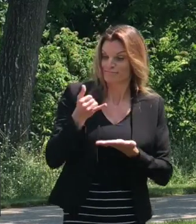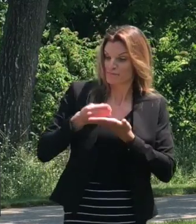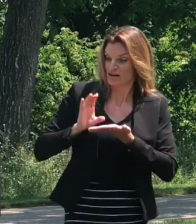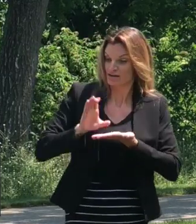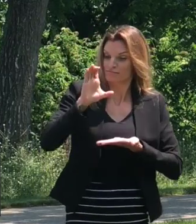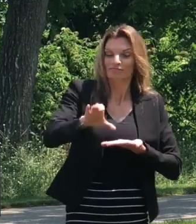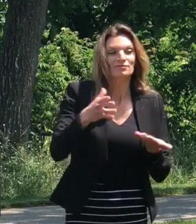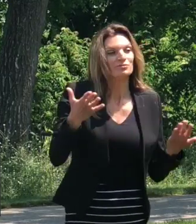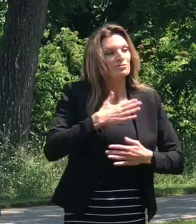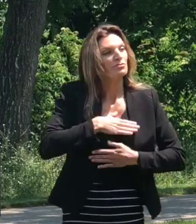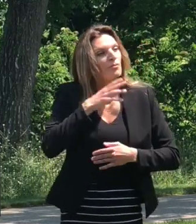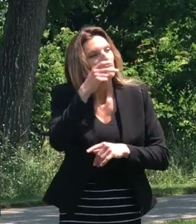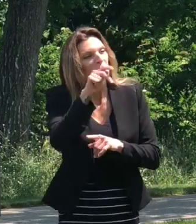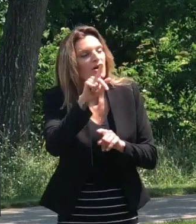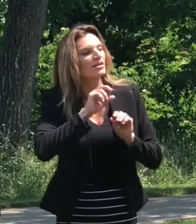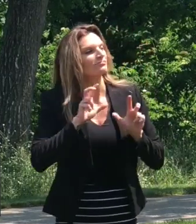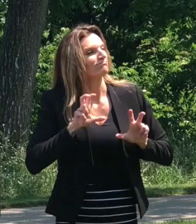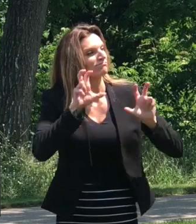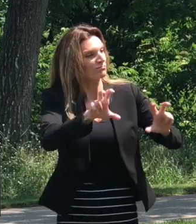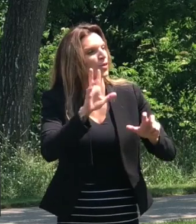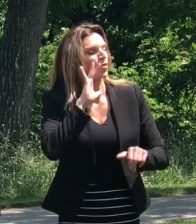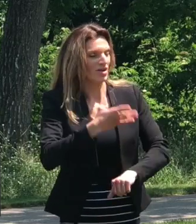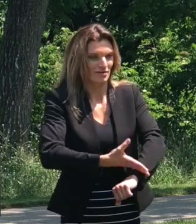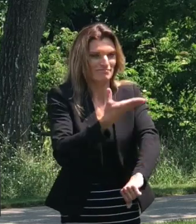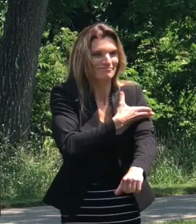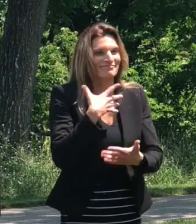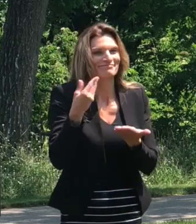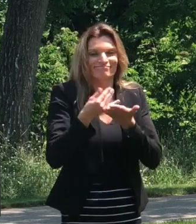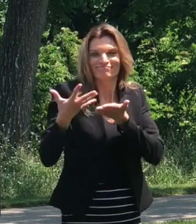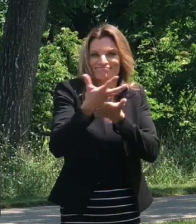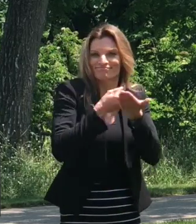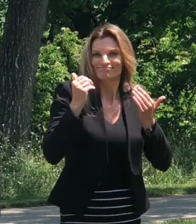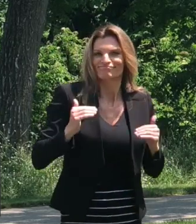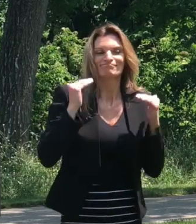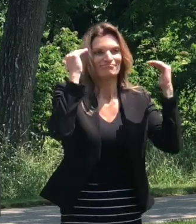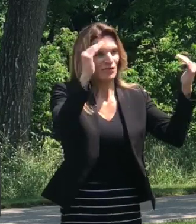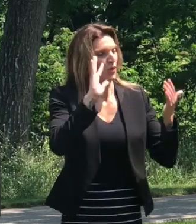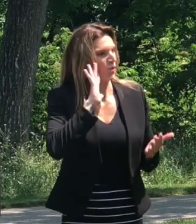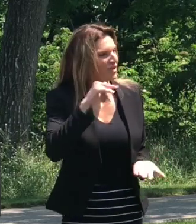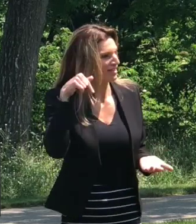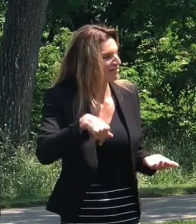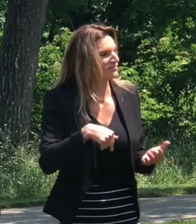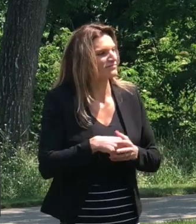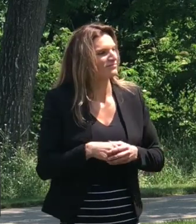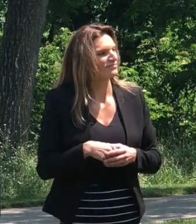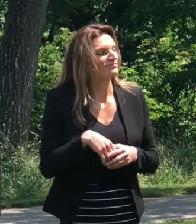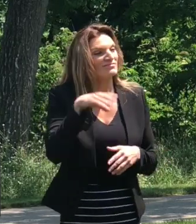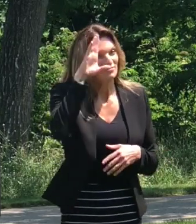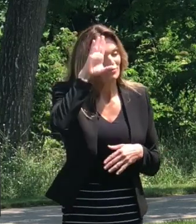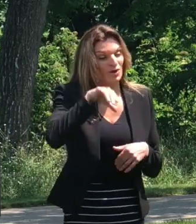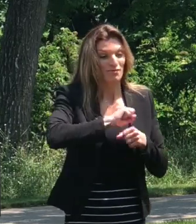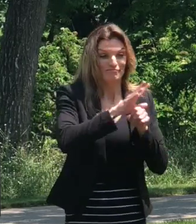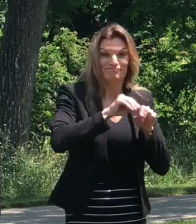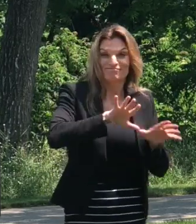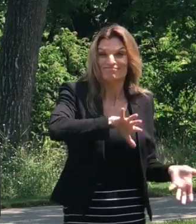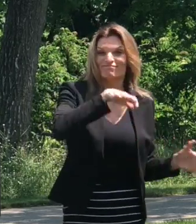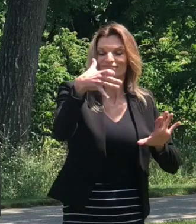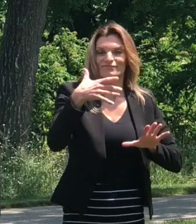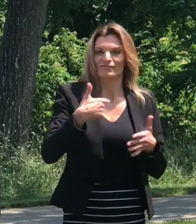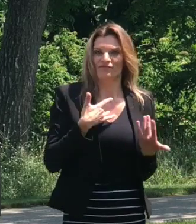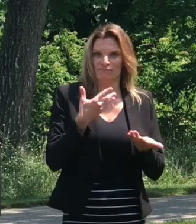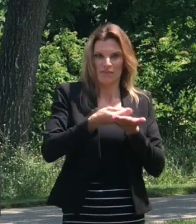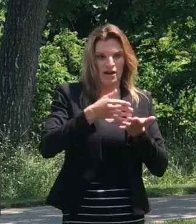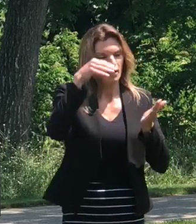jumpstart as we recover from the pandemic that turned all of our lives upside down. We know that our investments in parks and